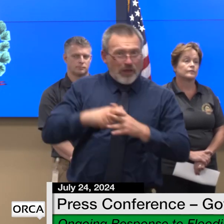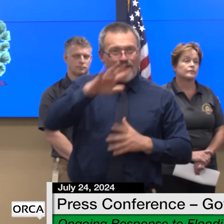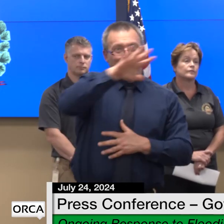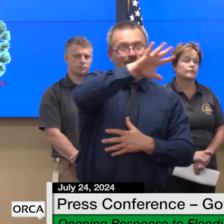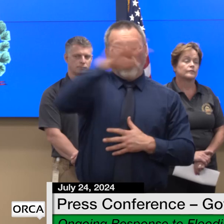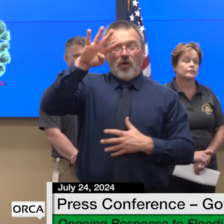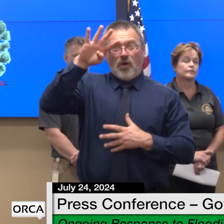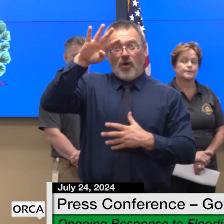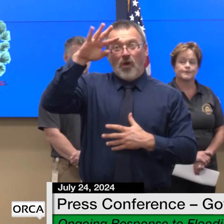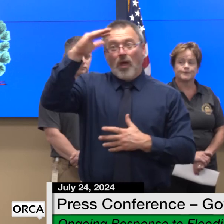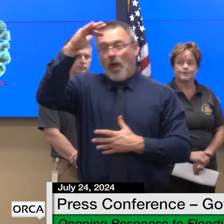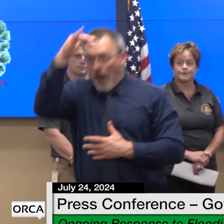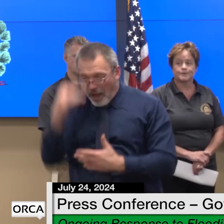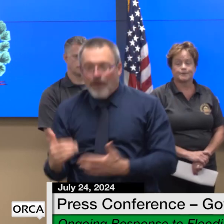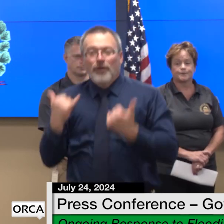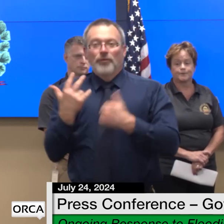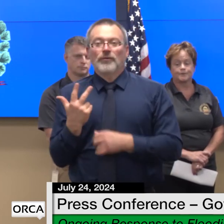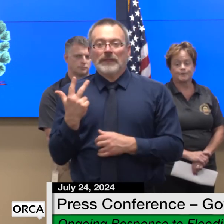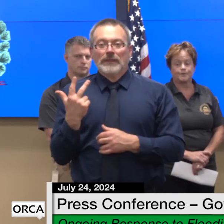and 8 bridges.